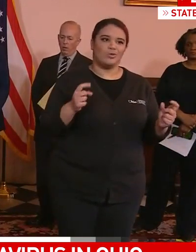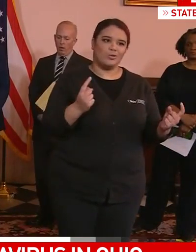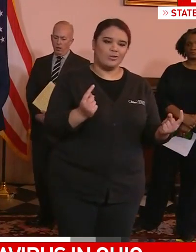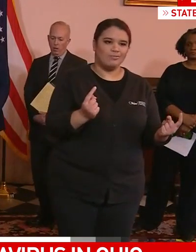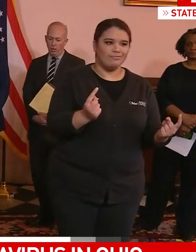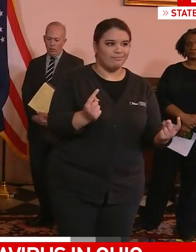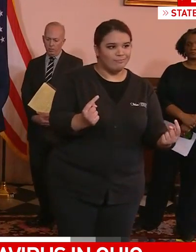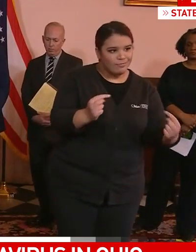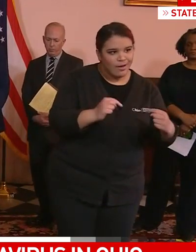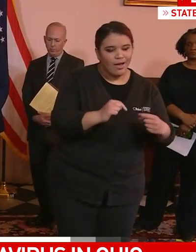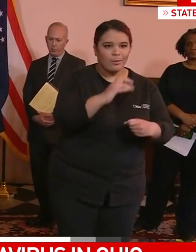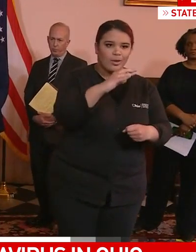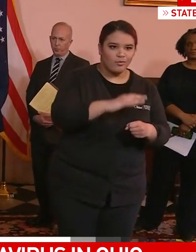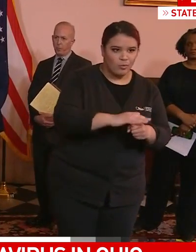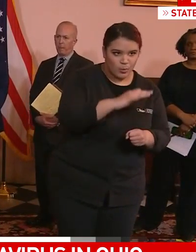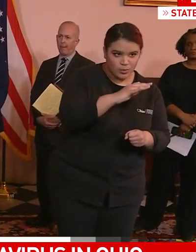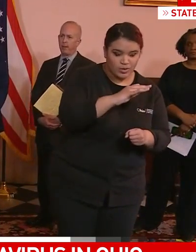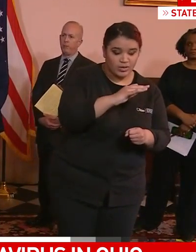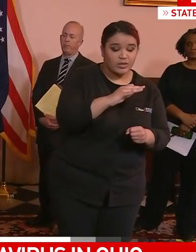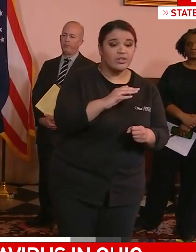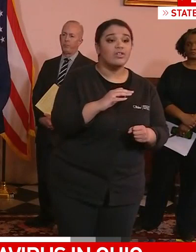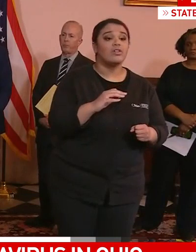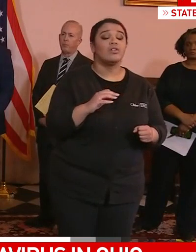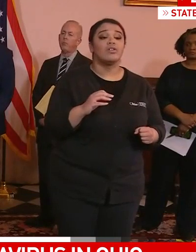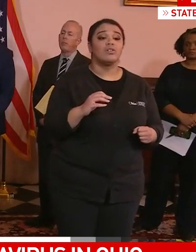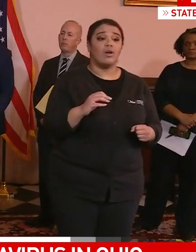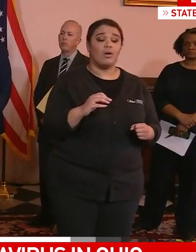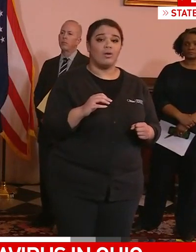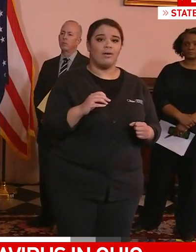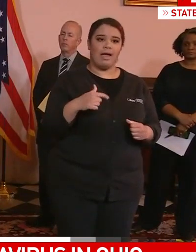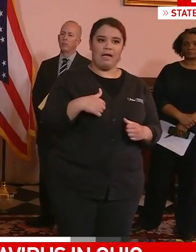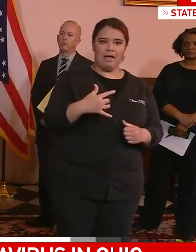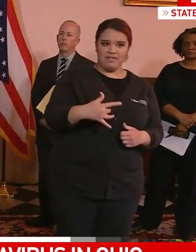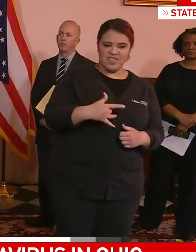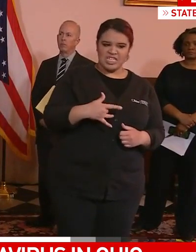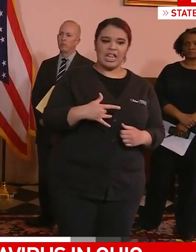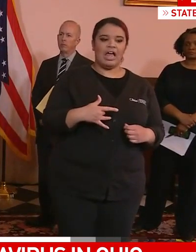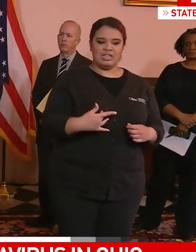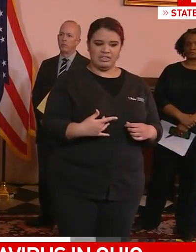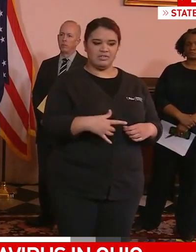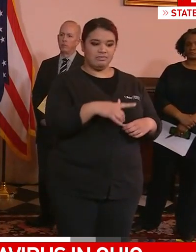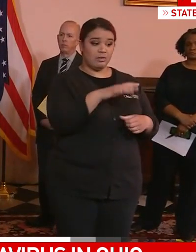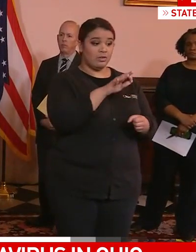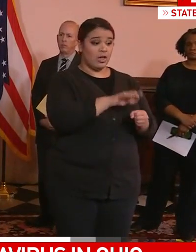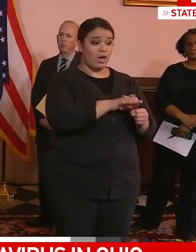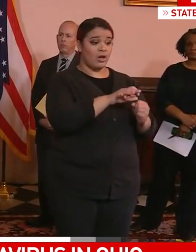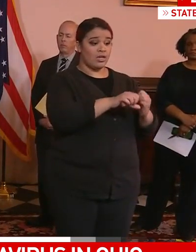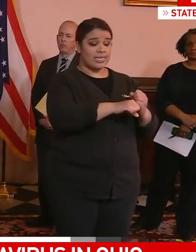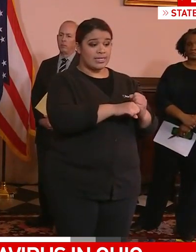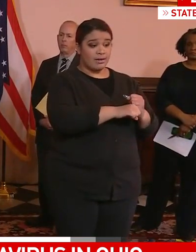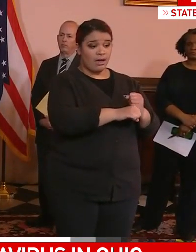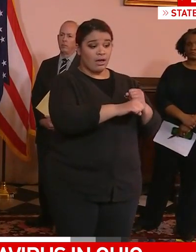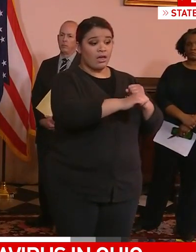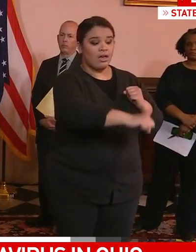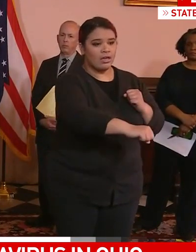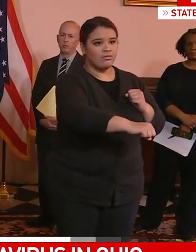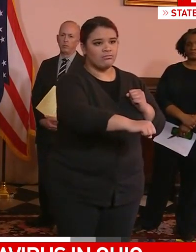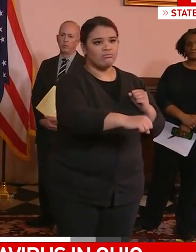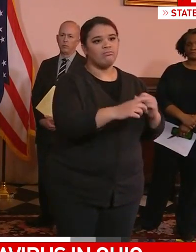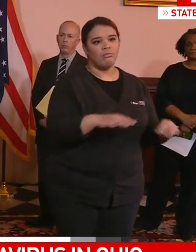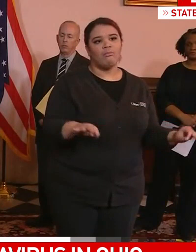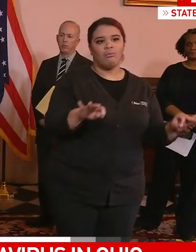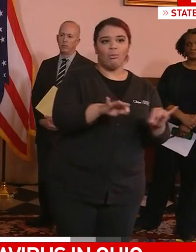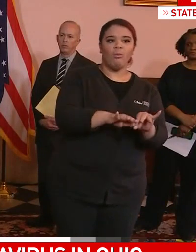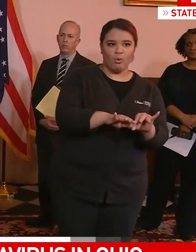at some point to vote. And the longer we can spread that time out, the better that is. We presented a